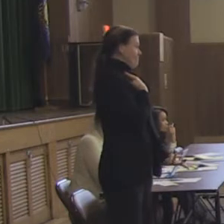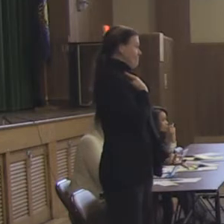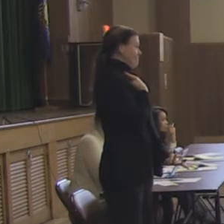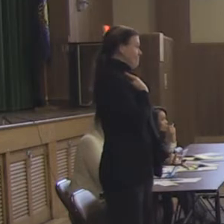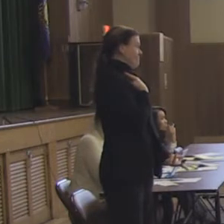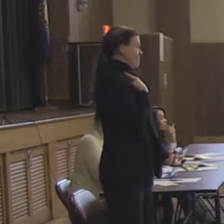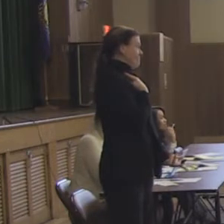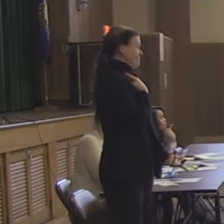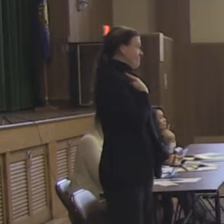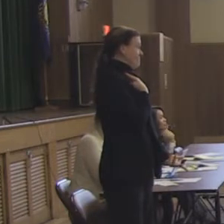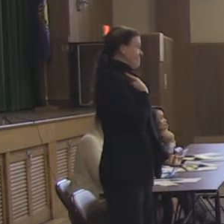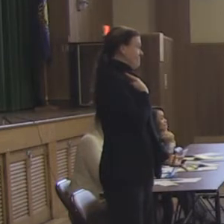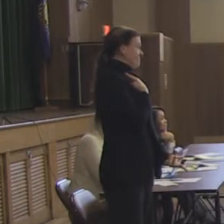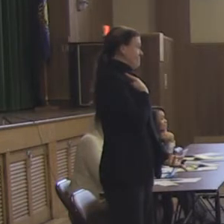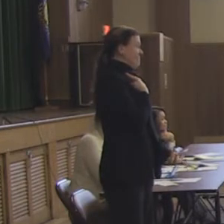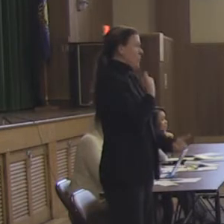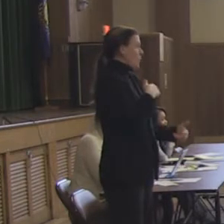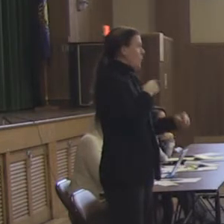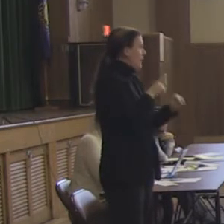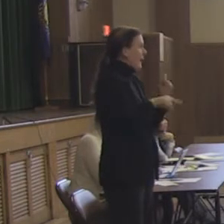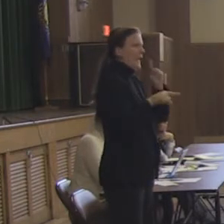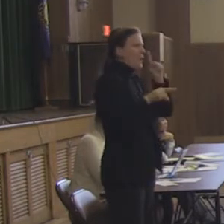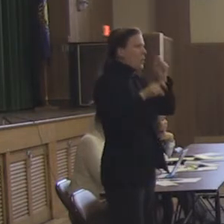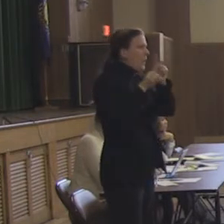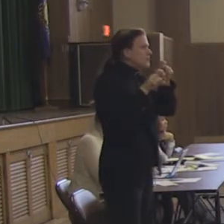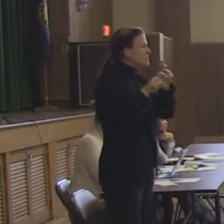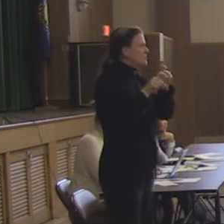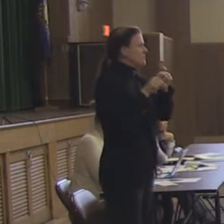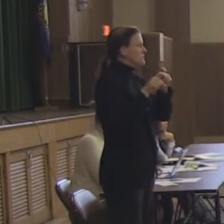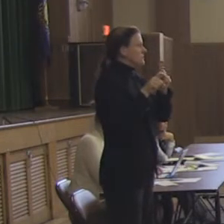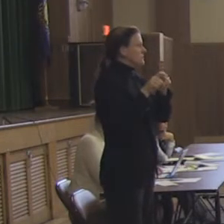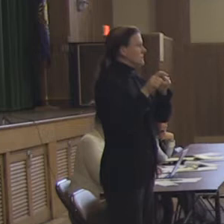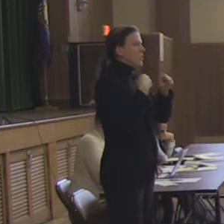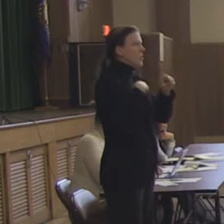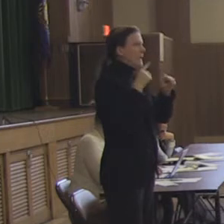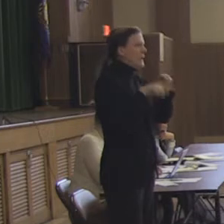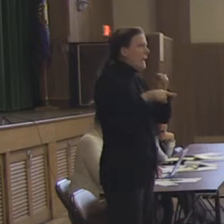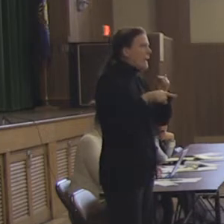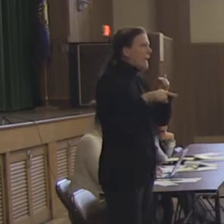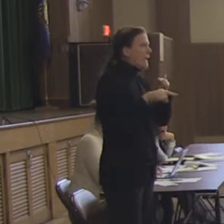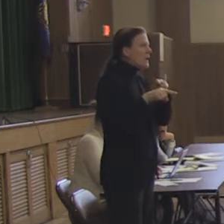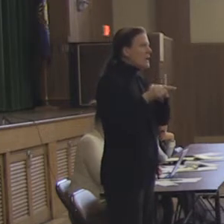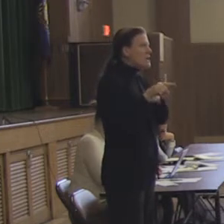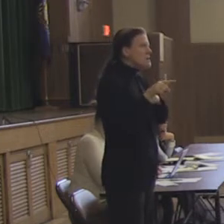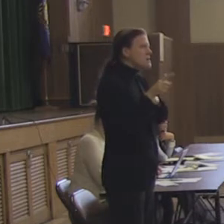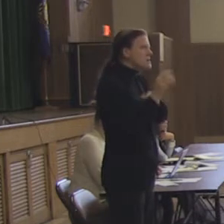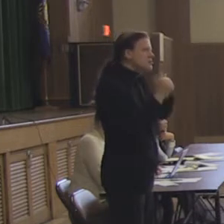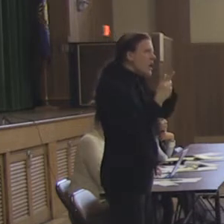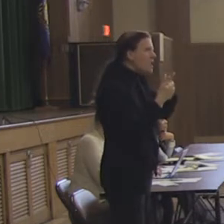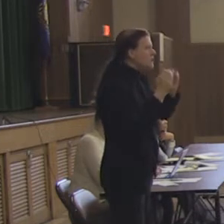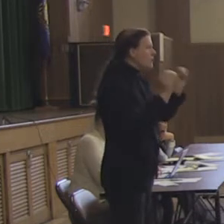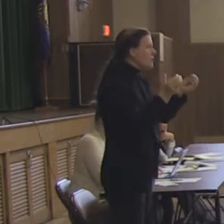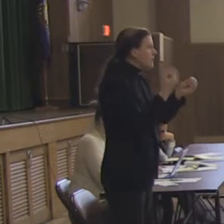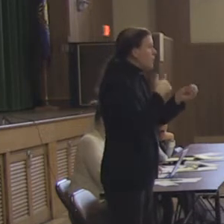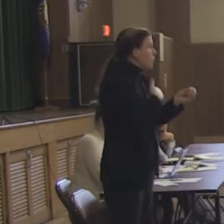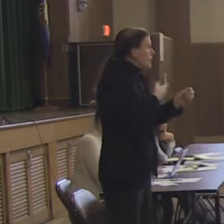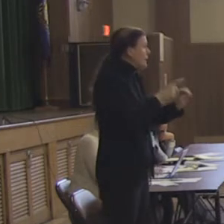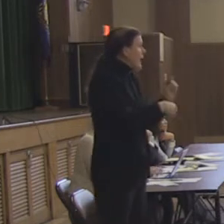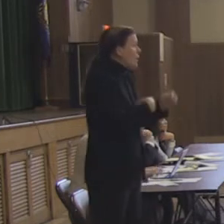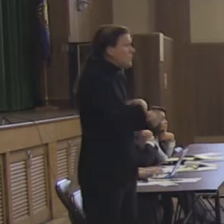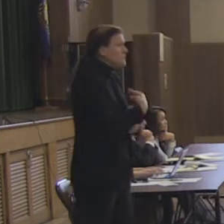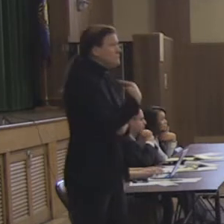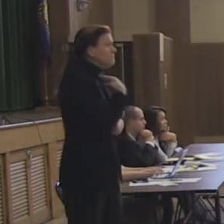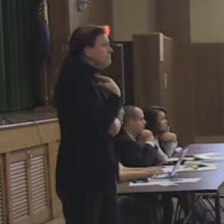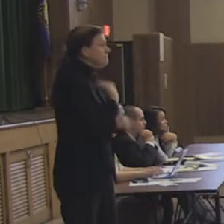But there's no question that it'll have a chilling effect on any of the workers being willing to state in